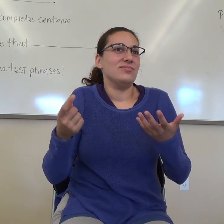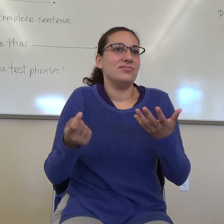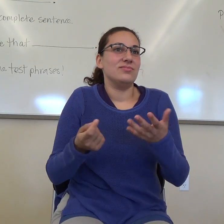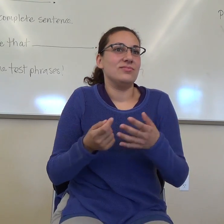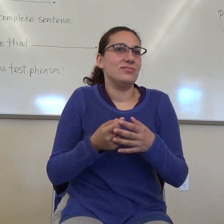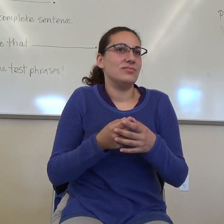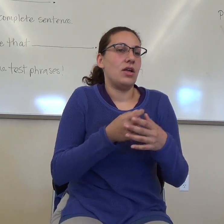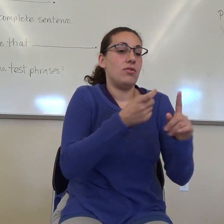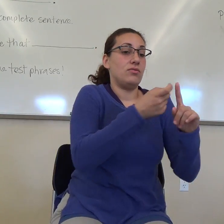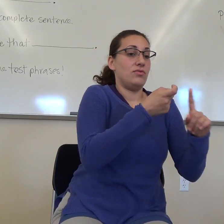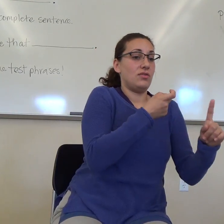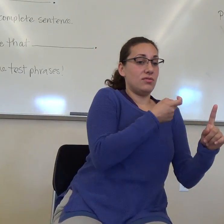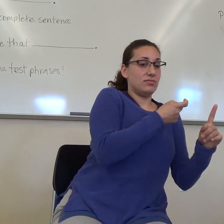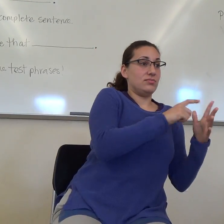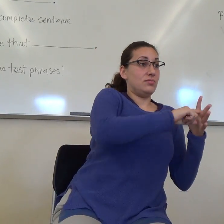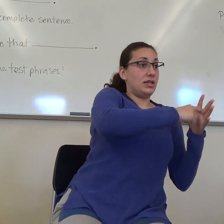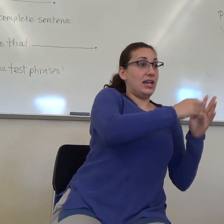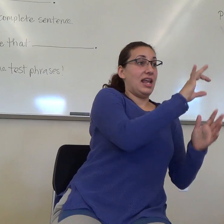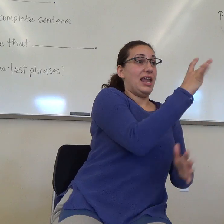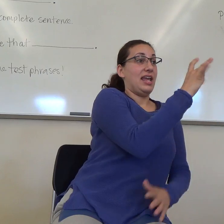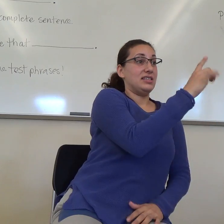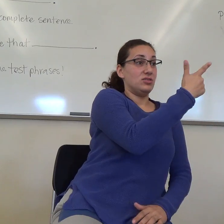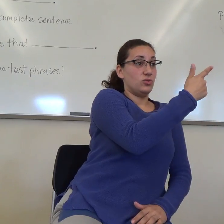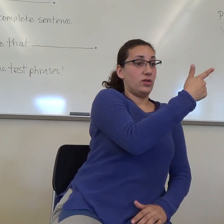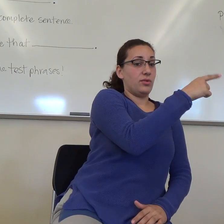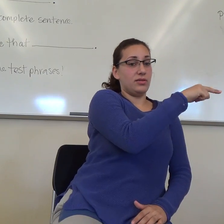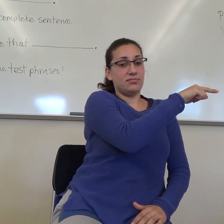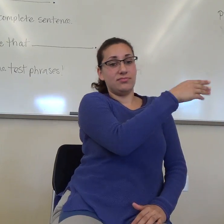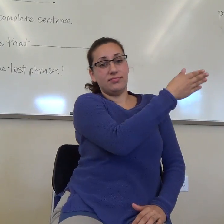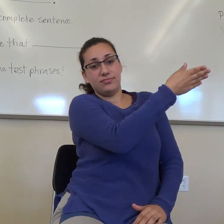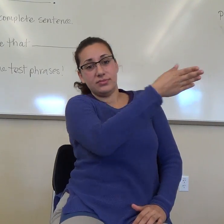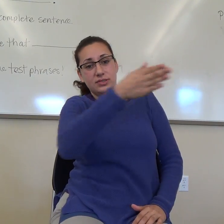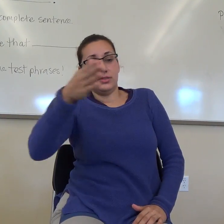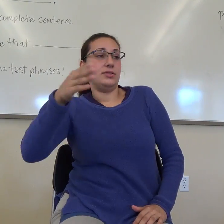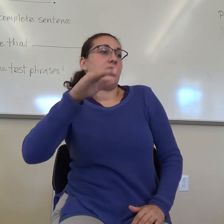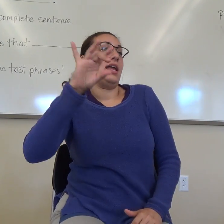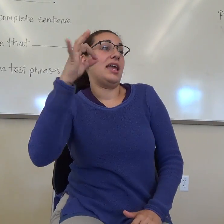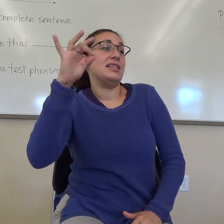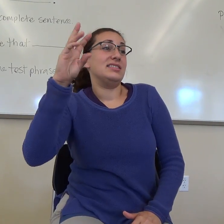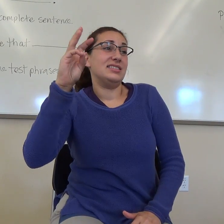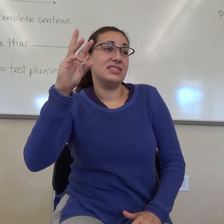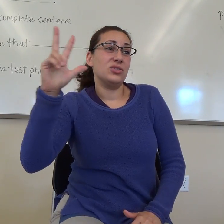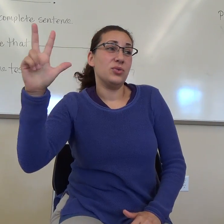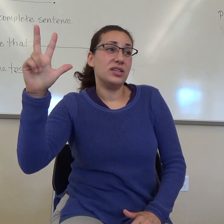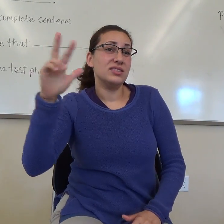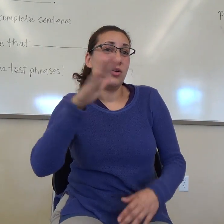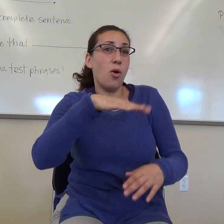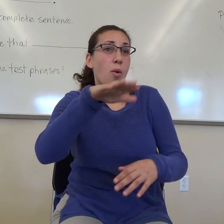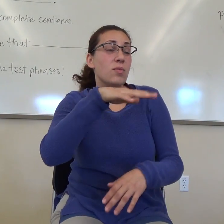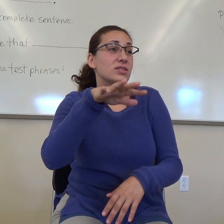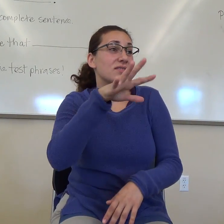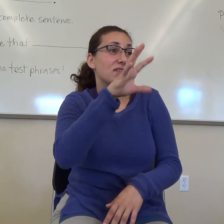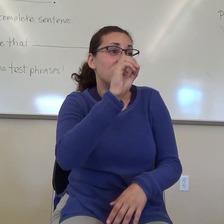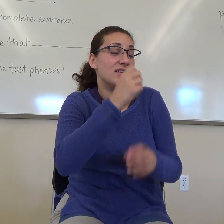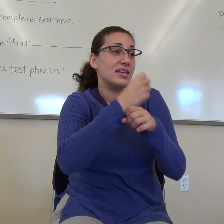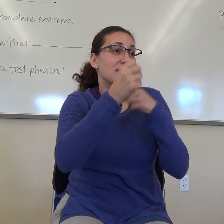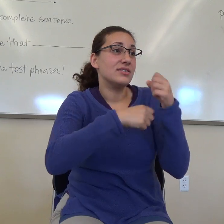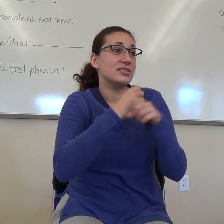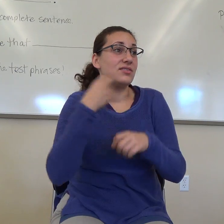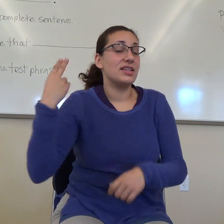from 1821 to 1863. So there's like almost 50 years of history, okay, that you had